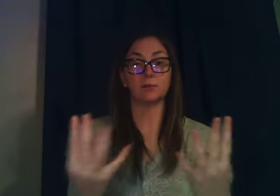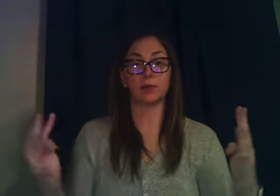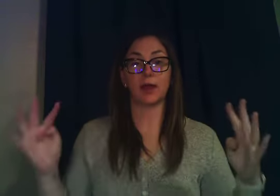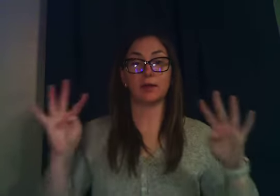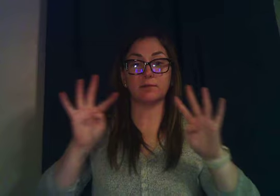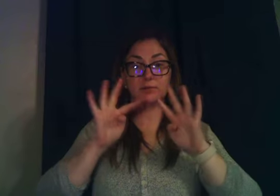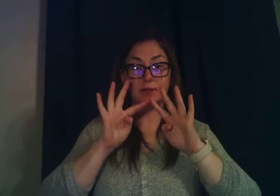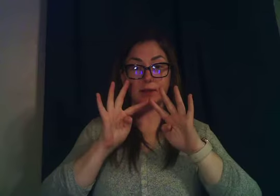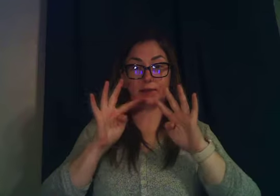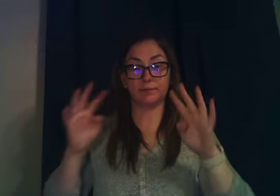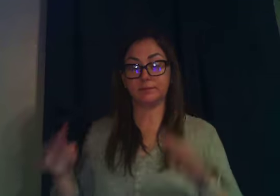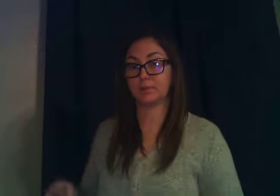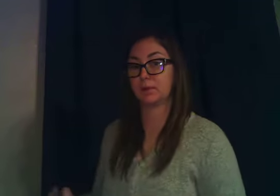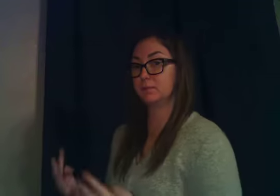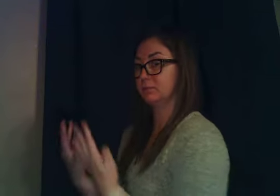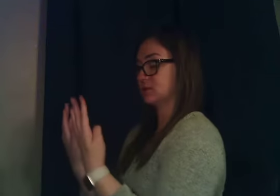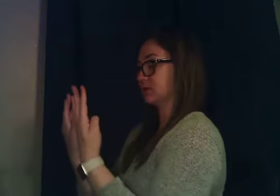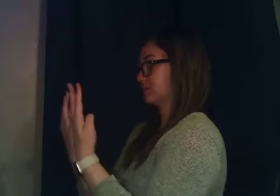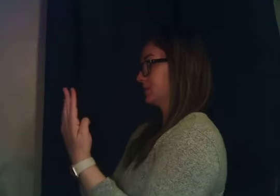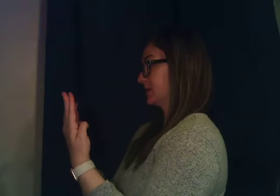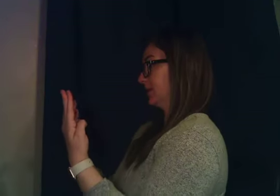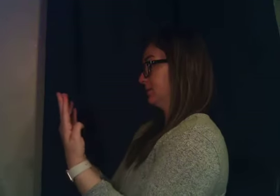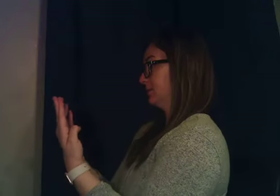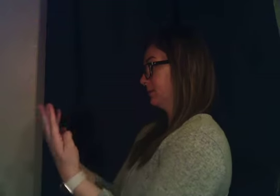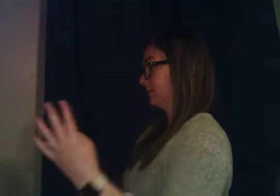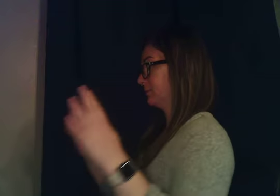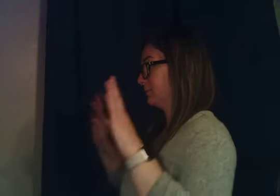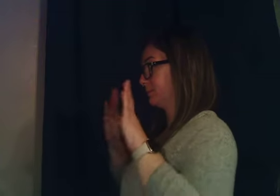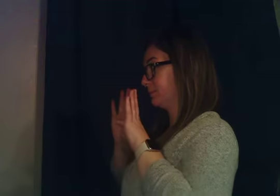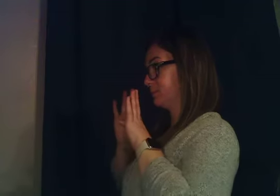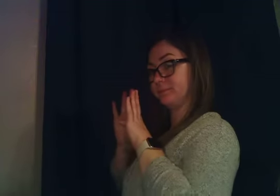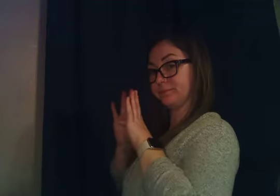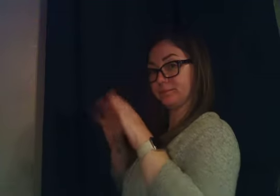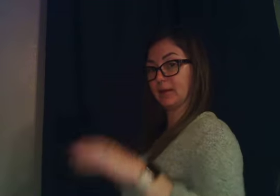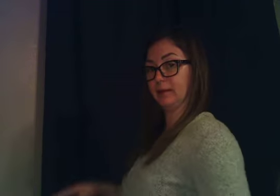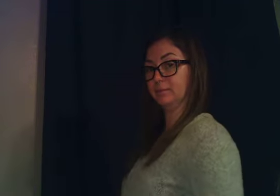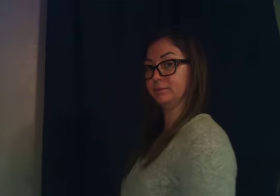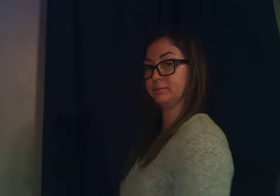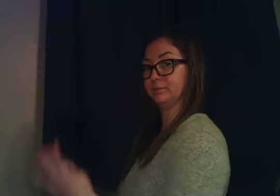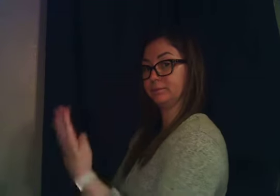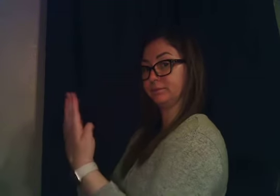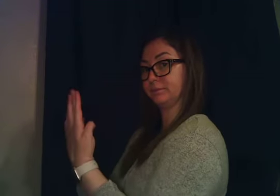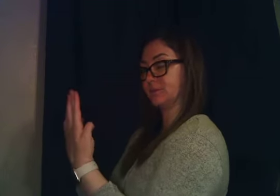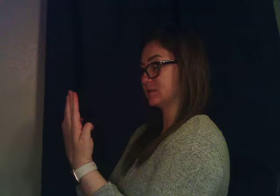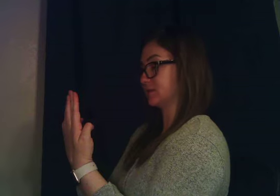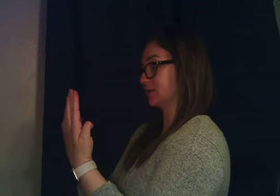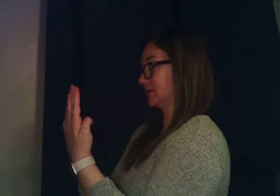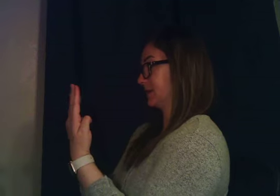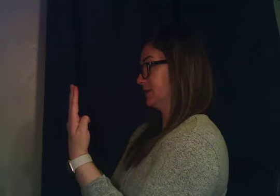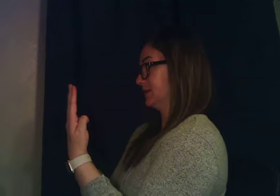round, yon. Let me show you from the side. Okay? Starts like this.